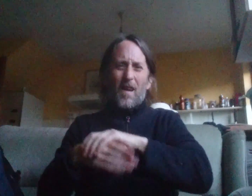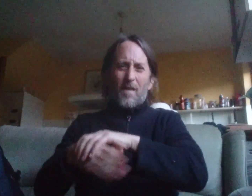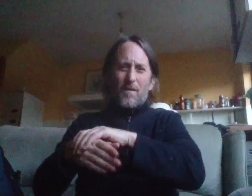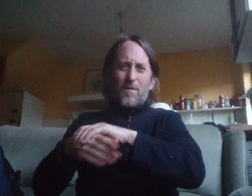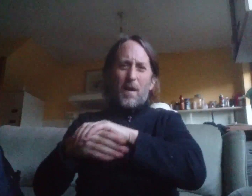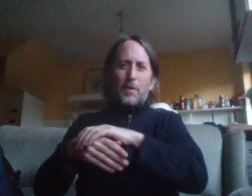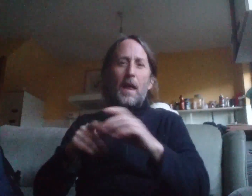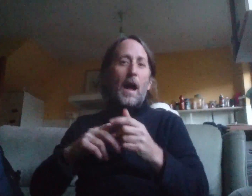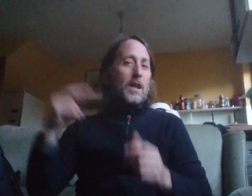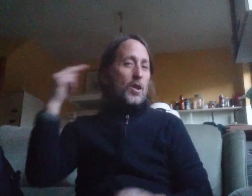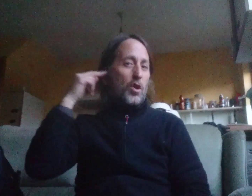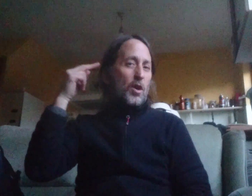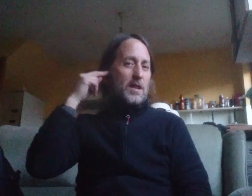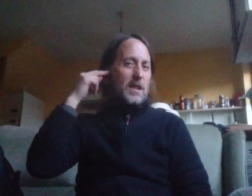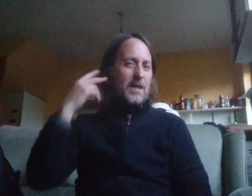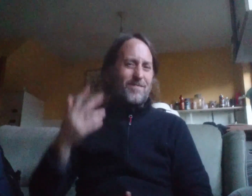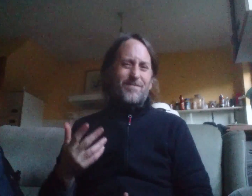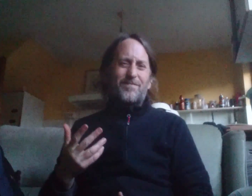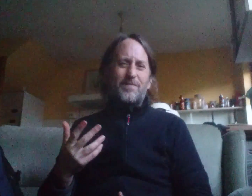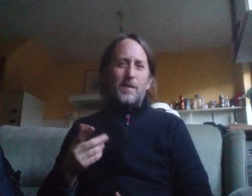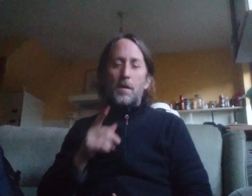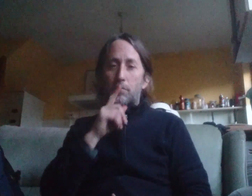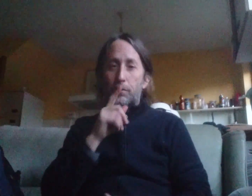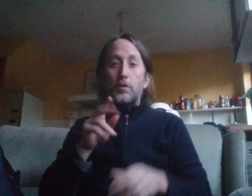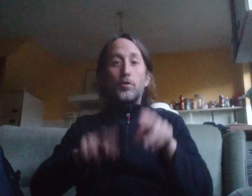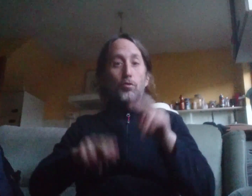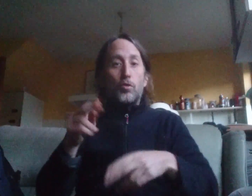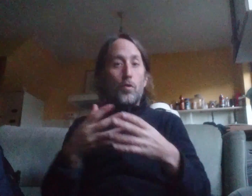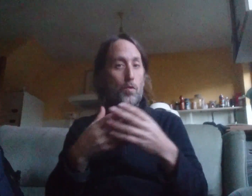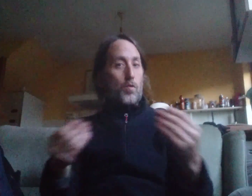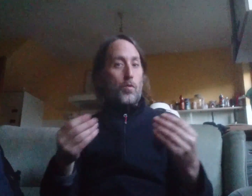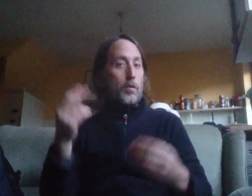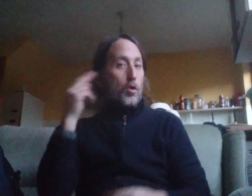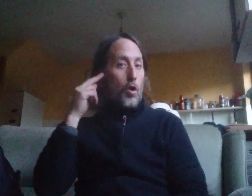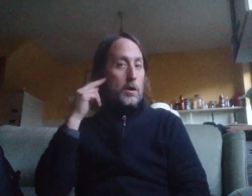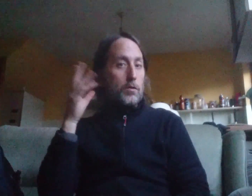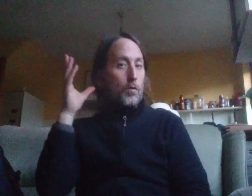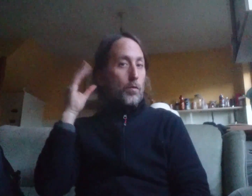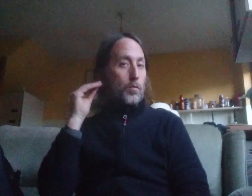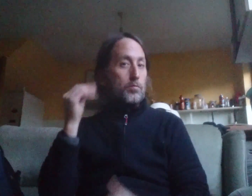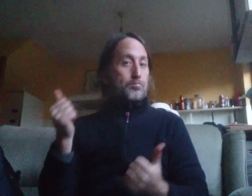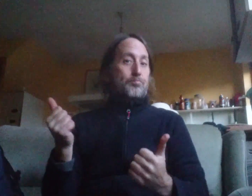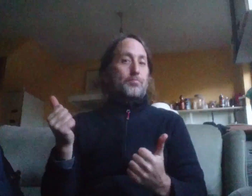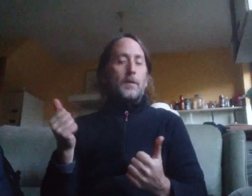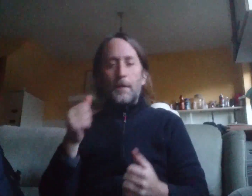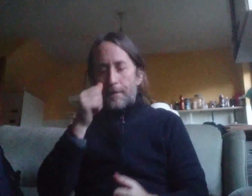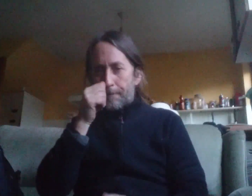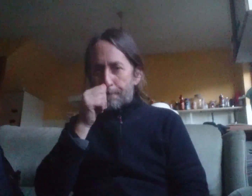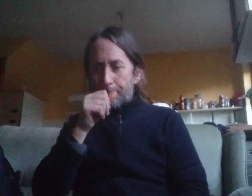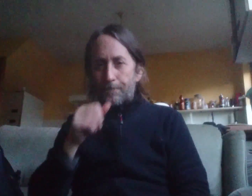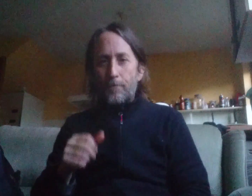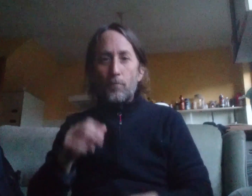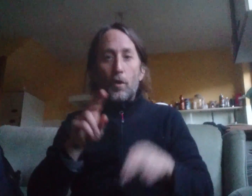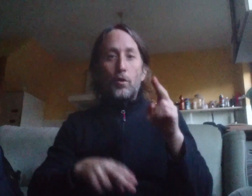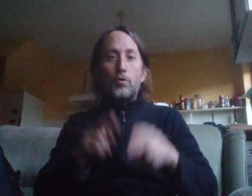by the hole-in-hand model. The slimmed down grip also was considered more manageable for